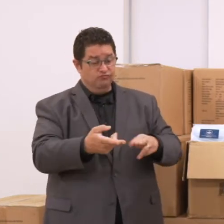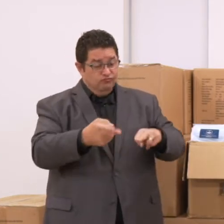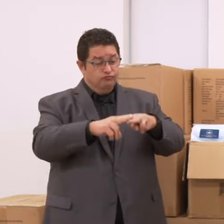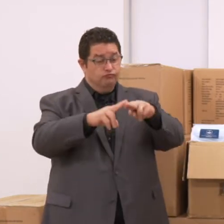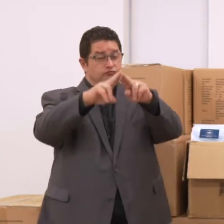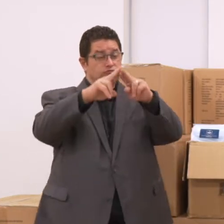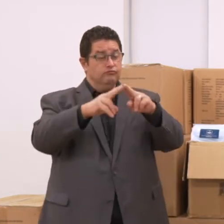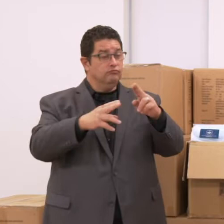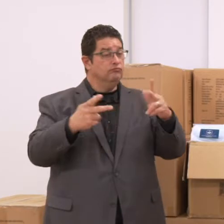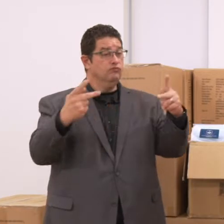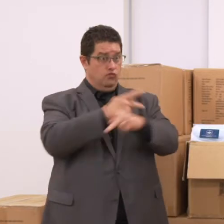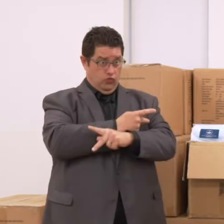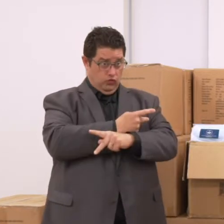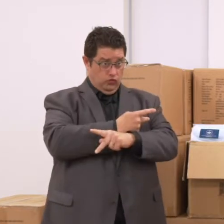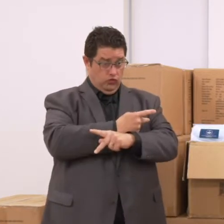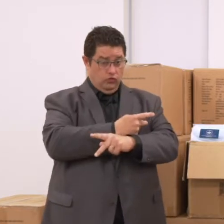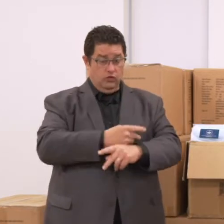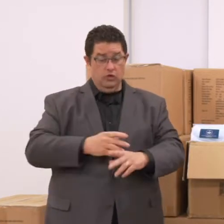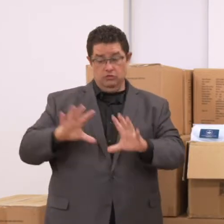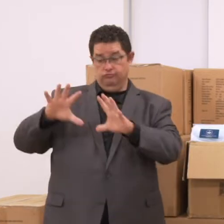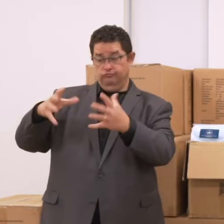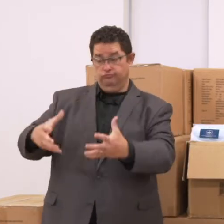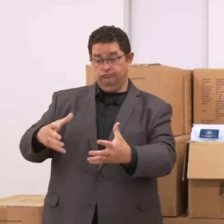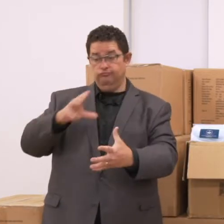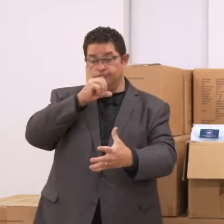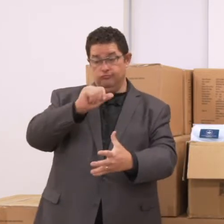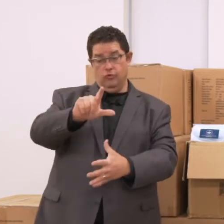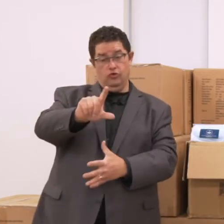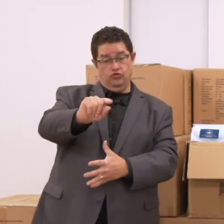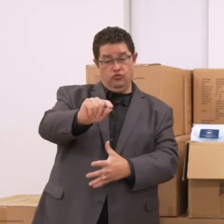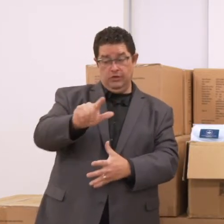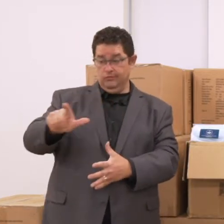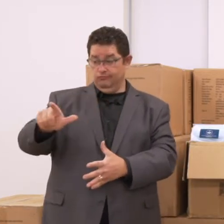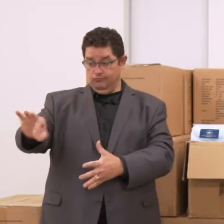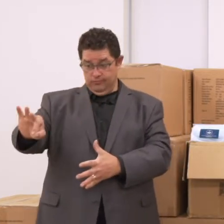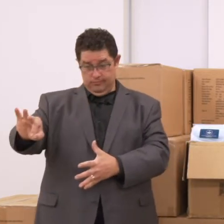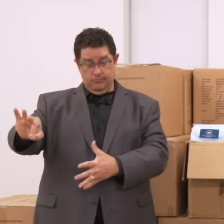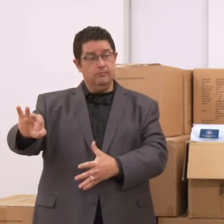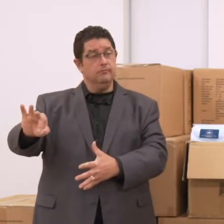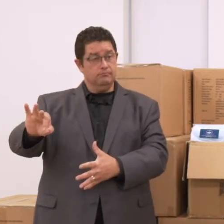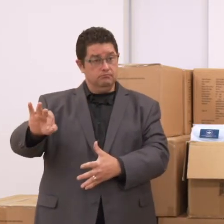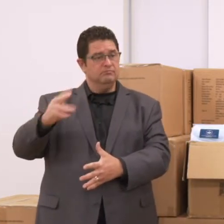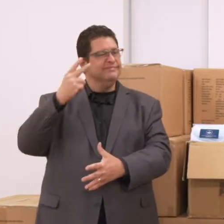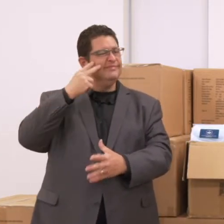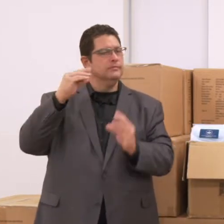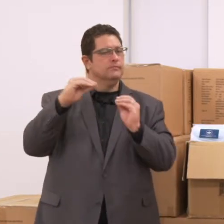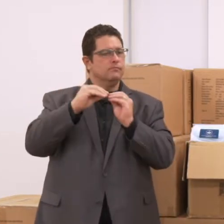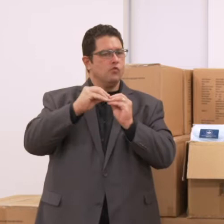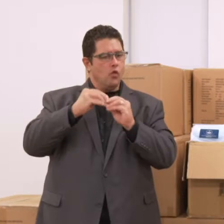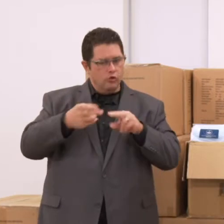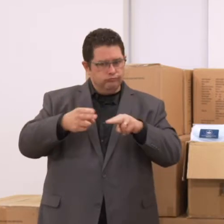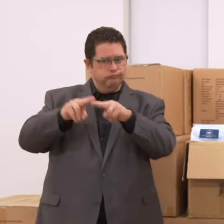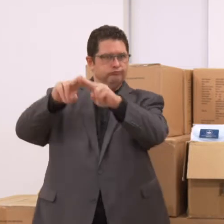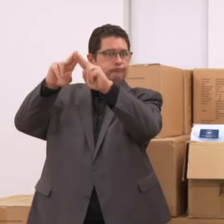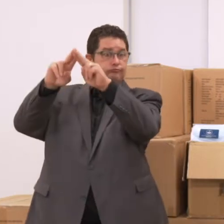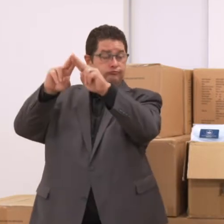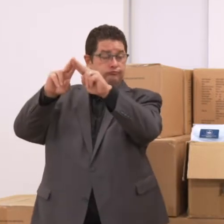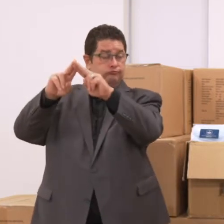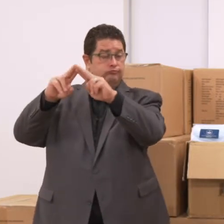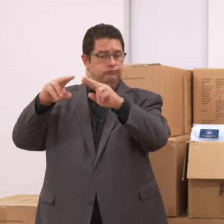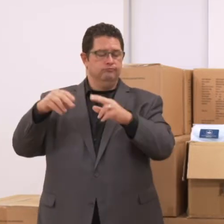than anywhere. In the 20 to 29-year-old age group, we see more cases than ever.